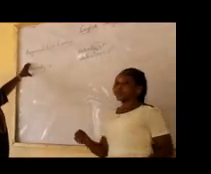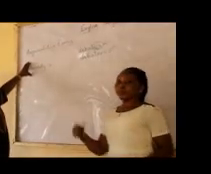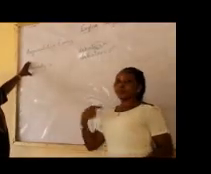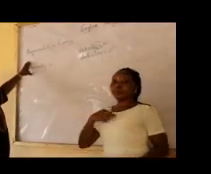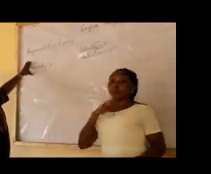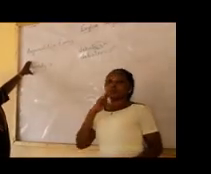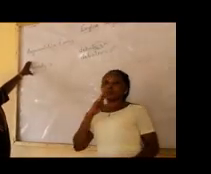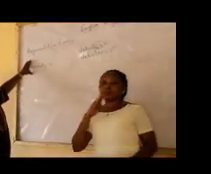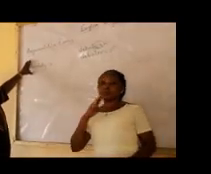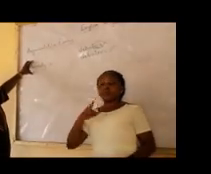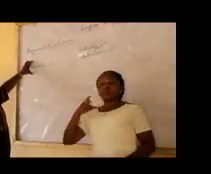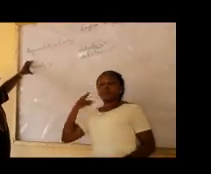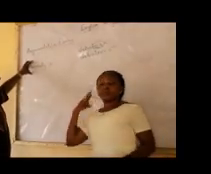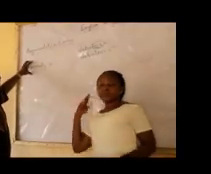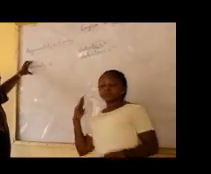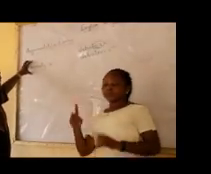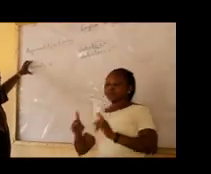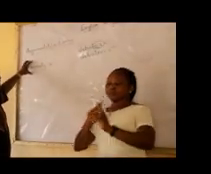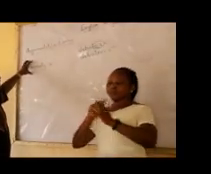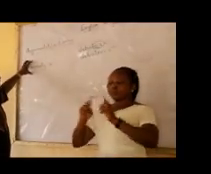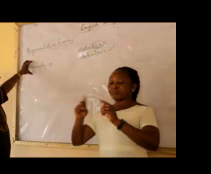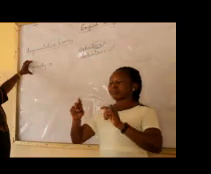we were talking of security,